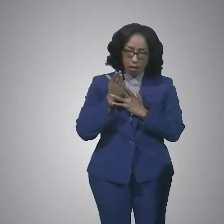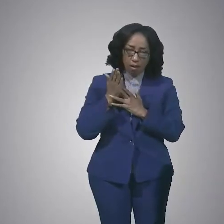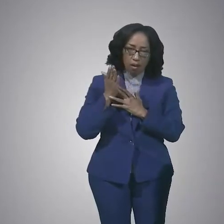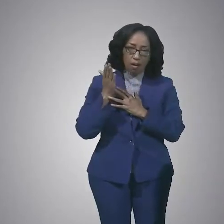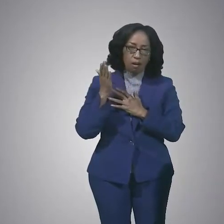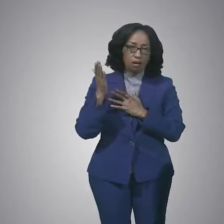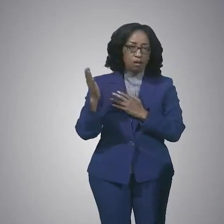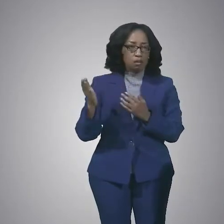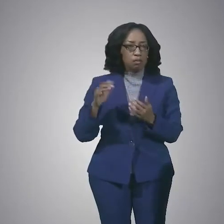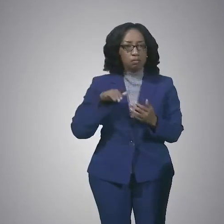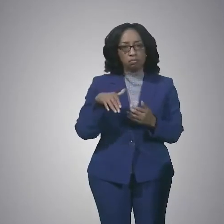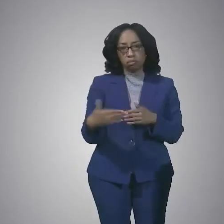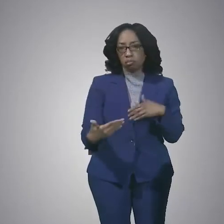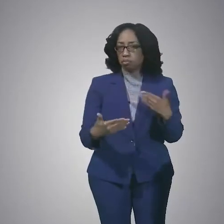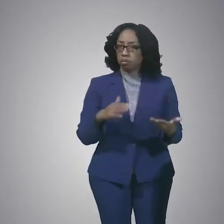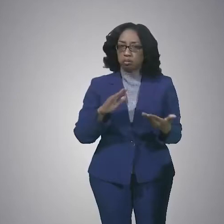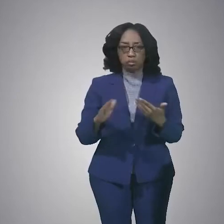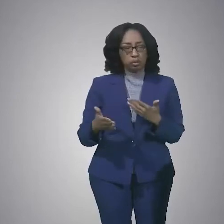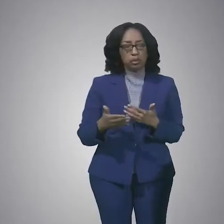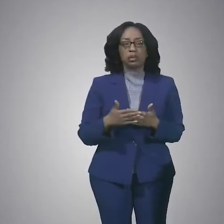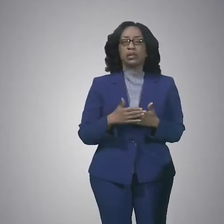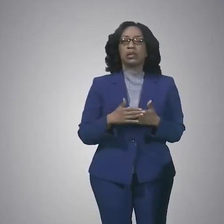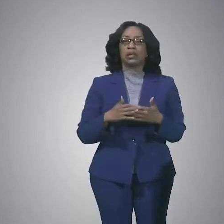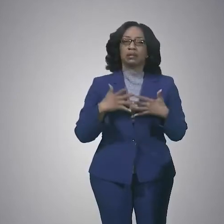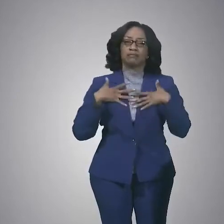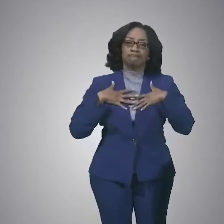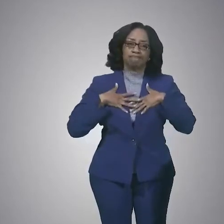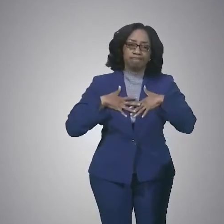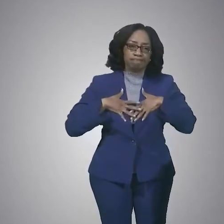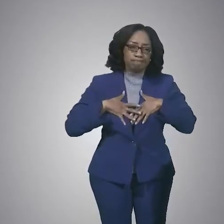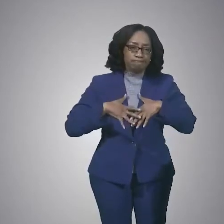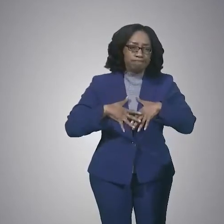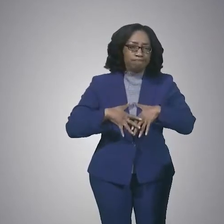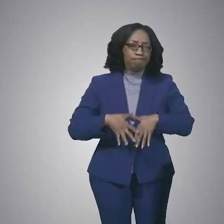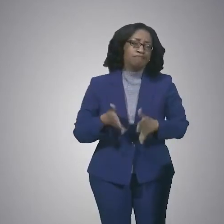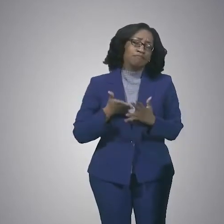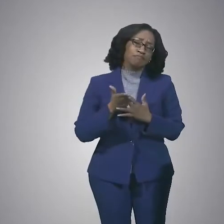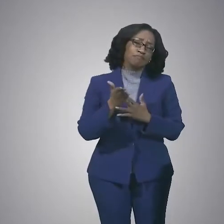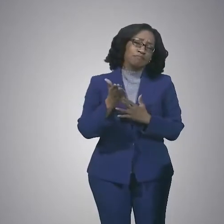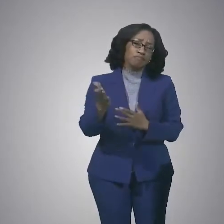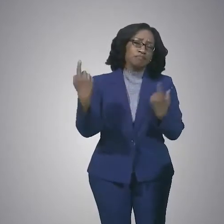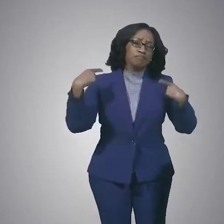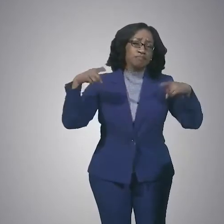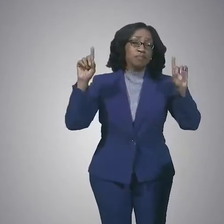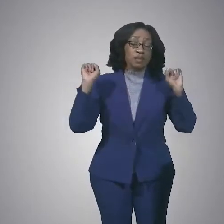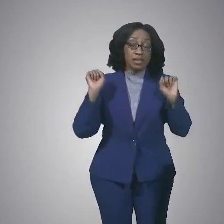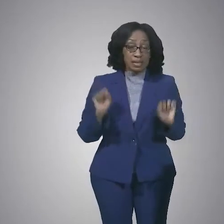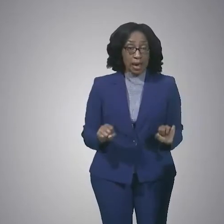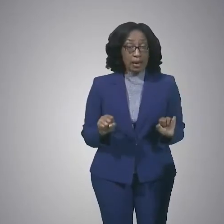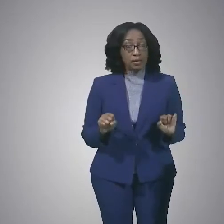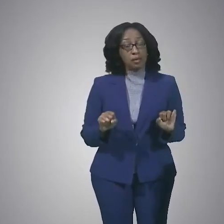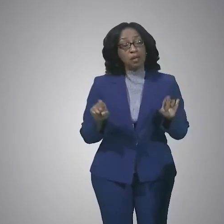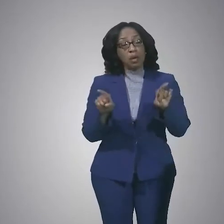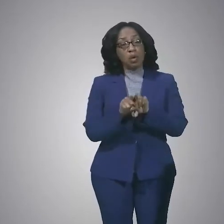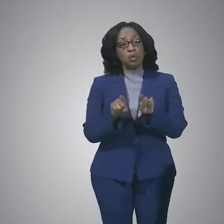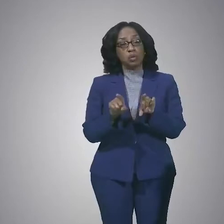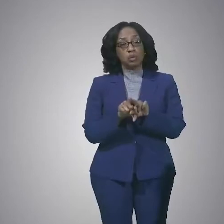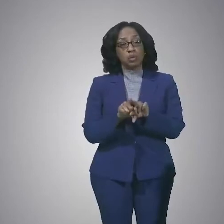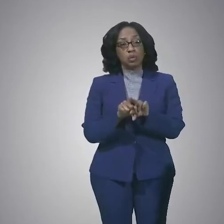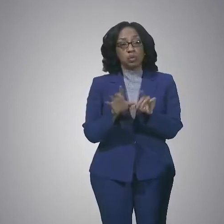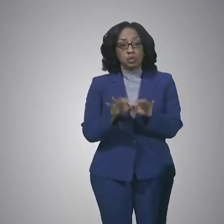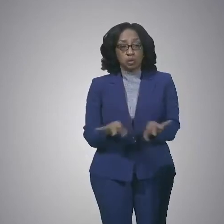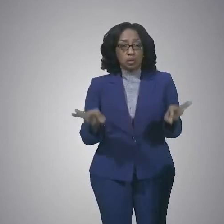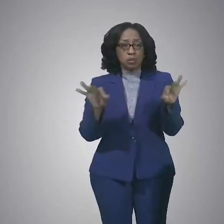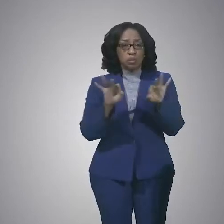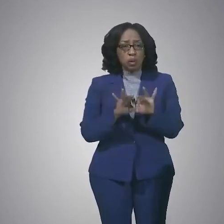much death and so much sorrow in our community. We can do this together, but those are the things that I would say. And then the other thing is just